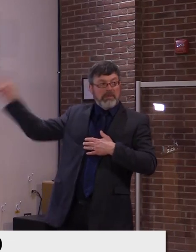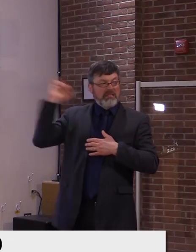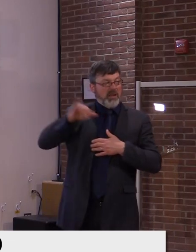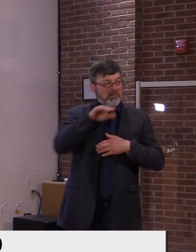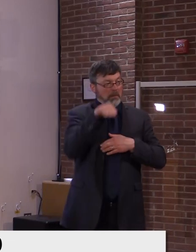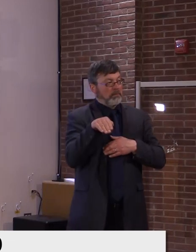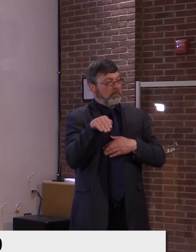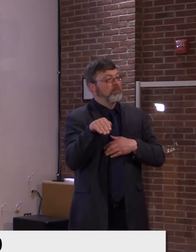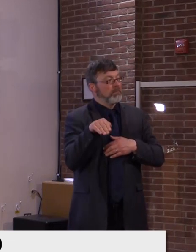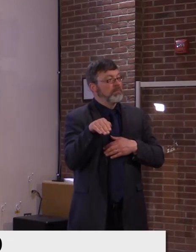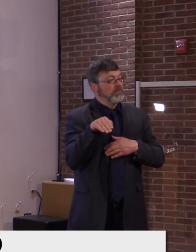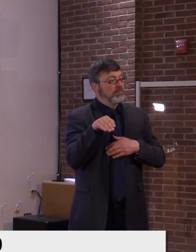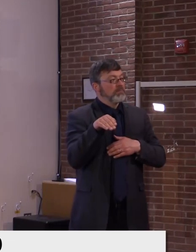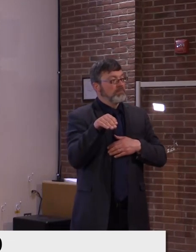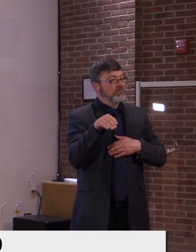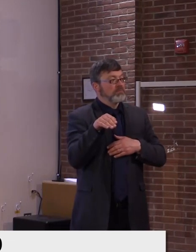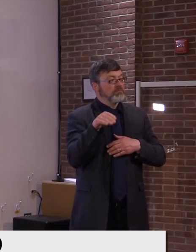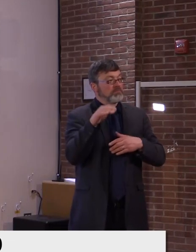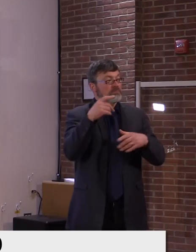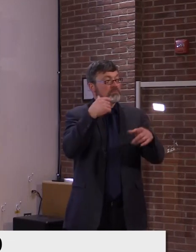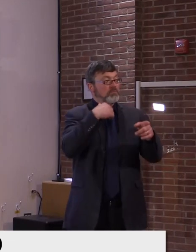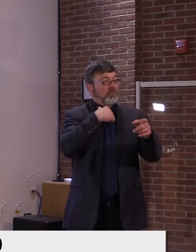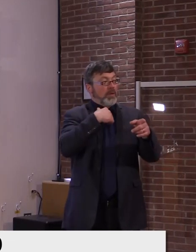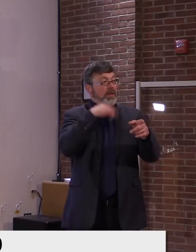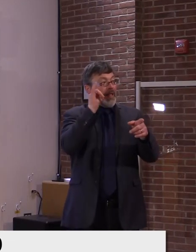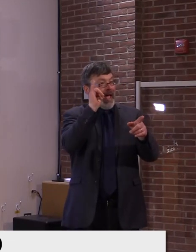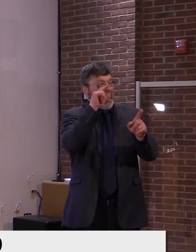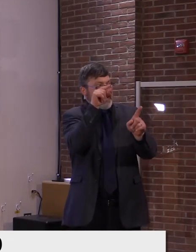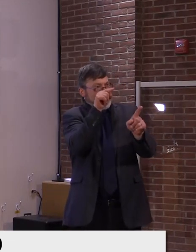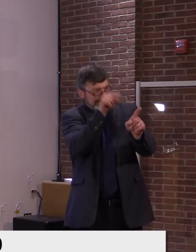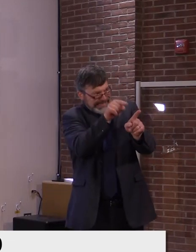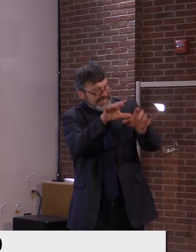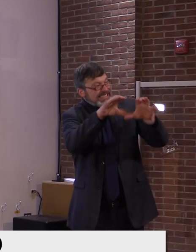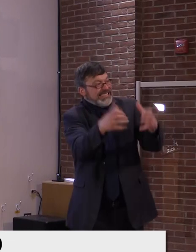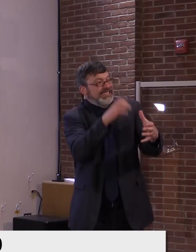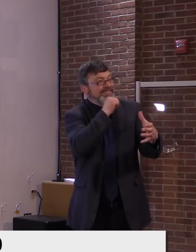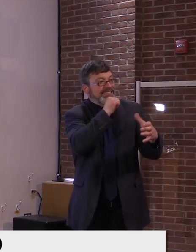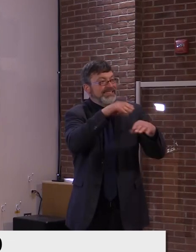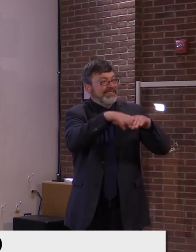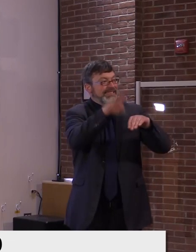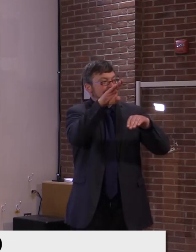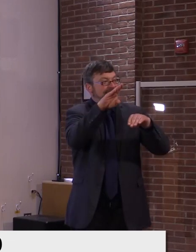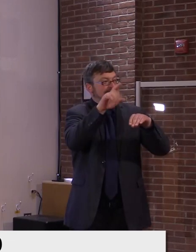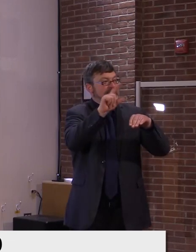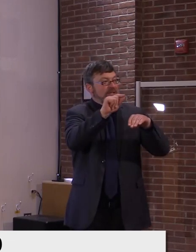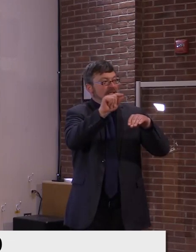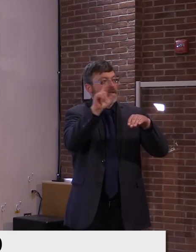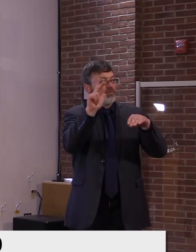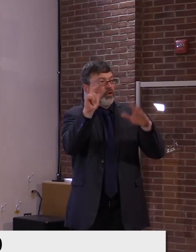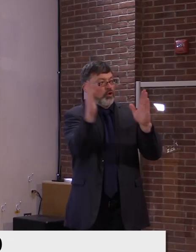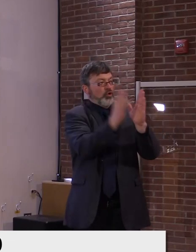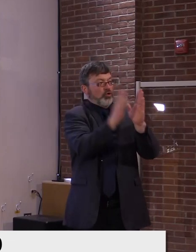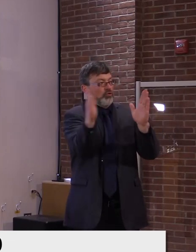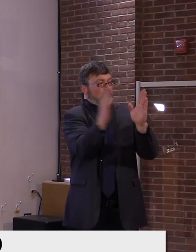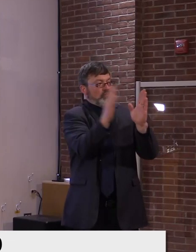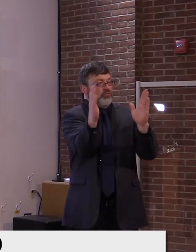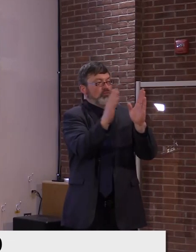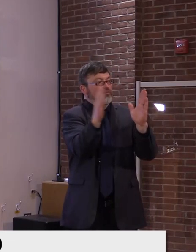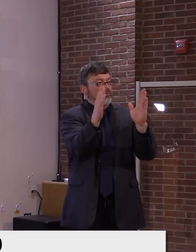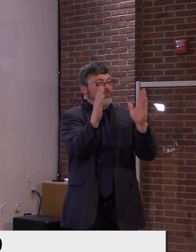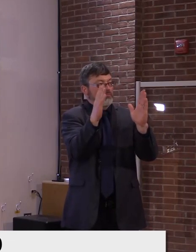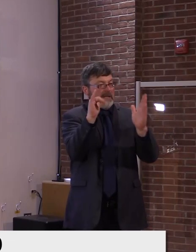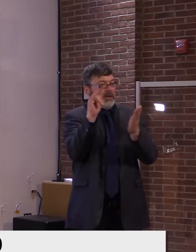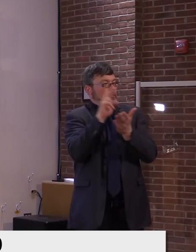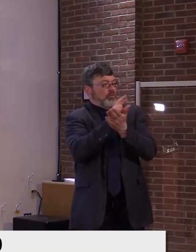those 20 to 29 years old who have previously been driving our case growth in Vermont, with their